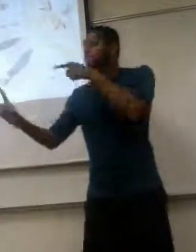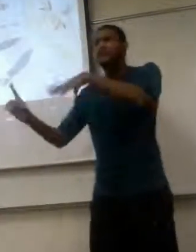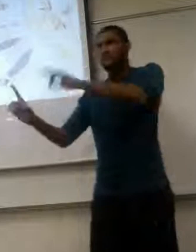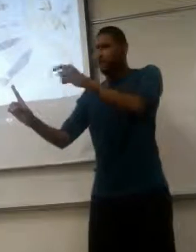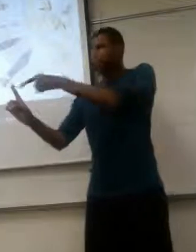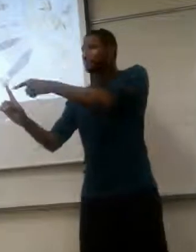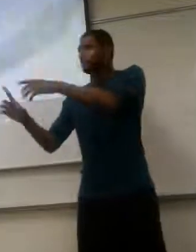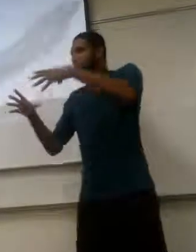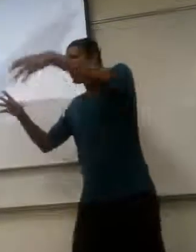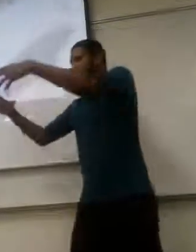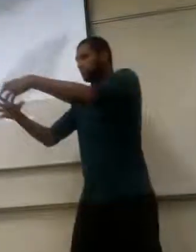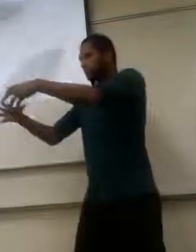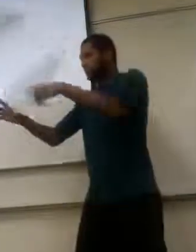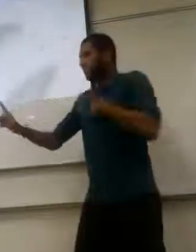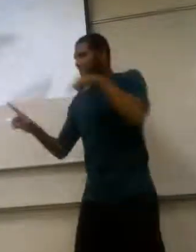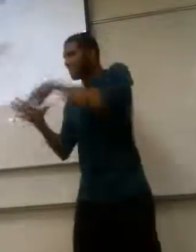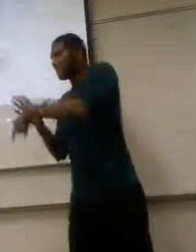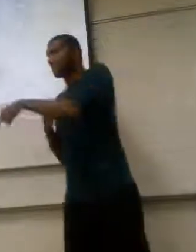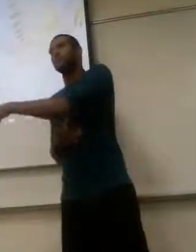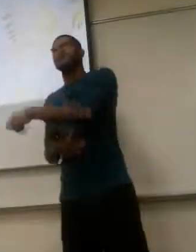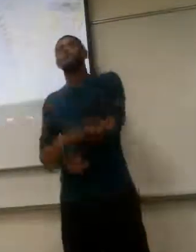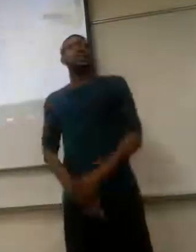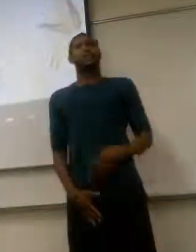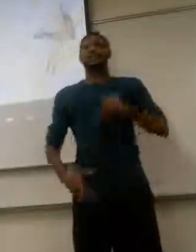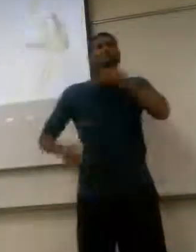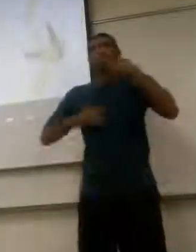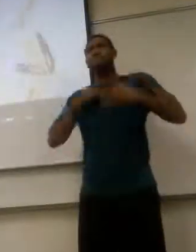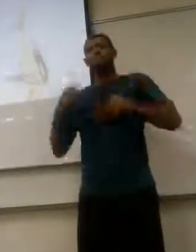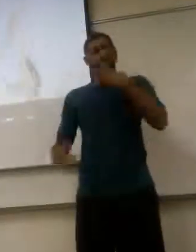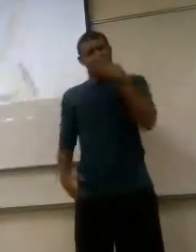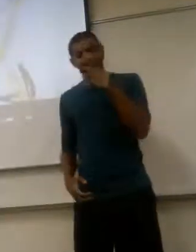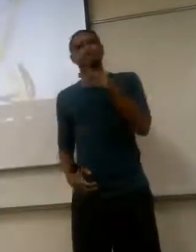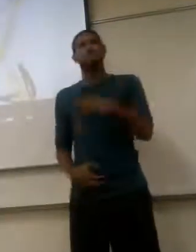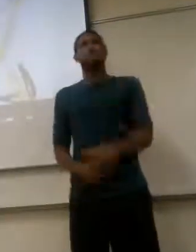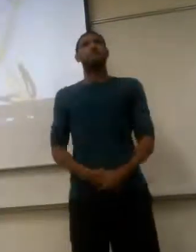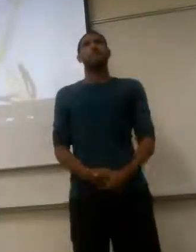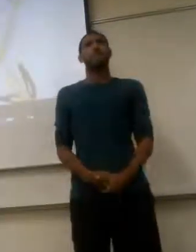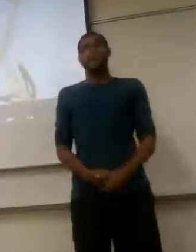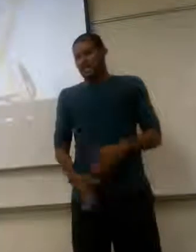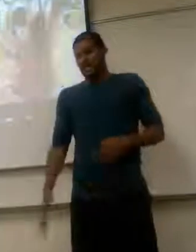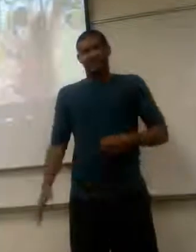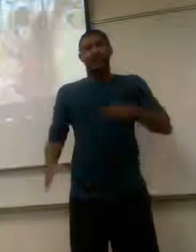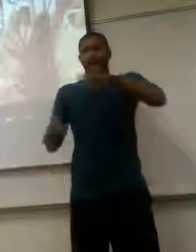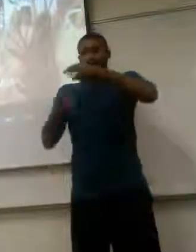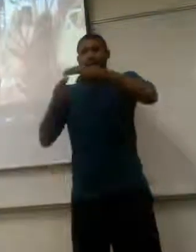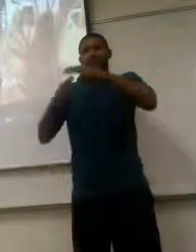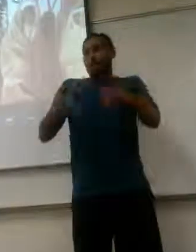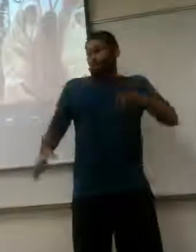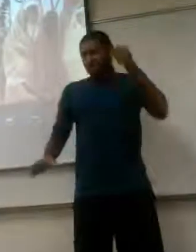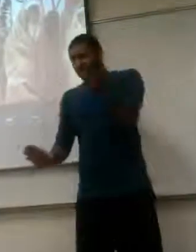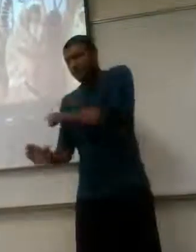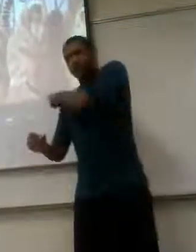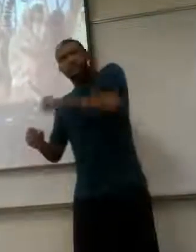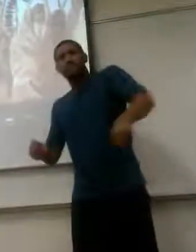by Lakotas. I was in such a rage that I hacked the crow's body to pieces. Later